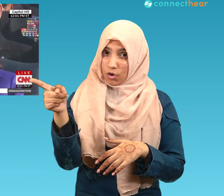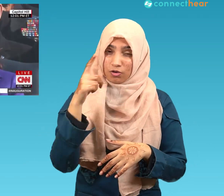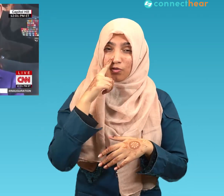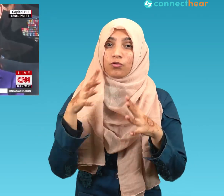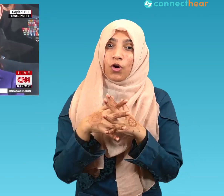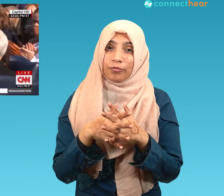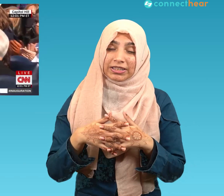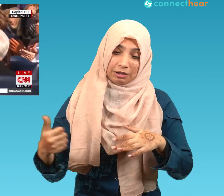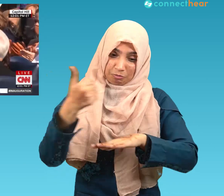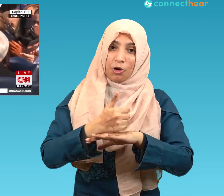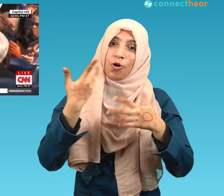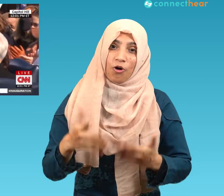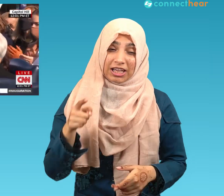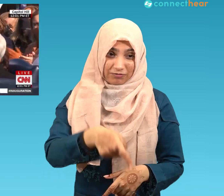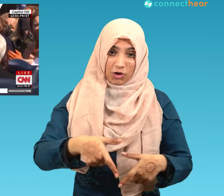change.